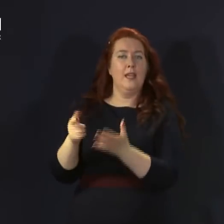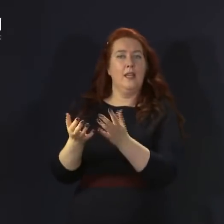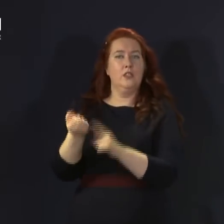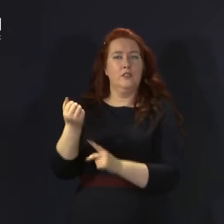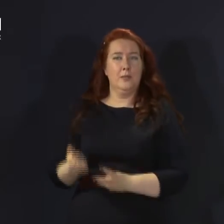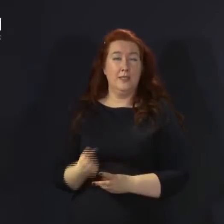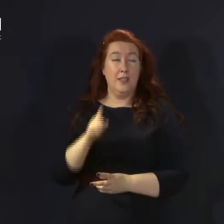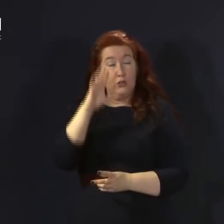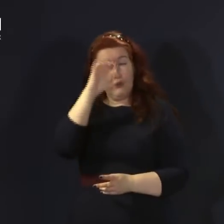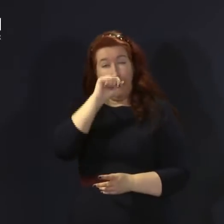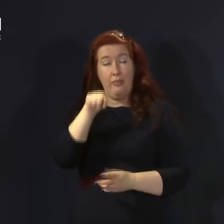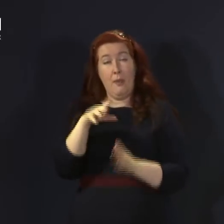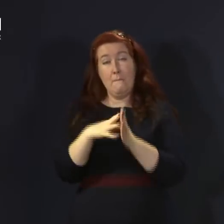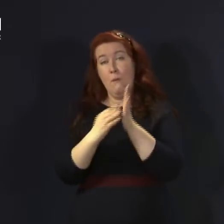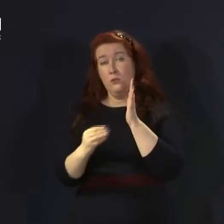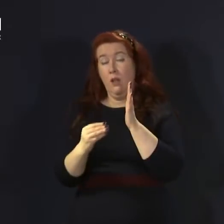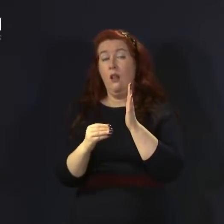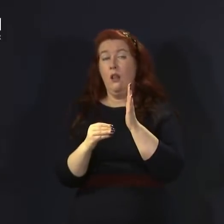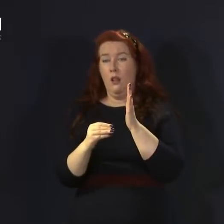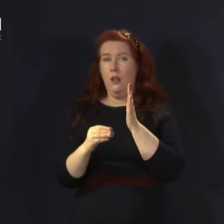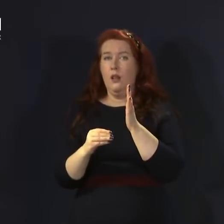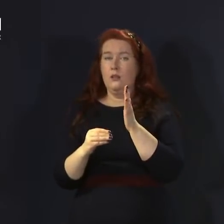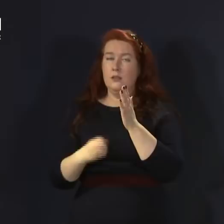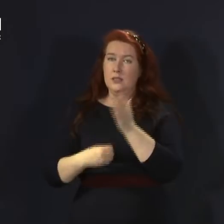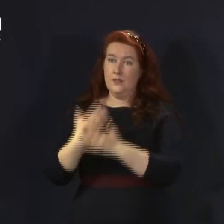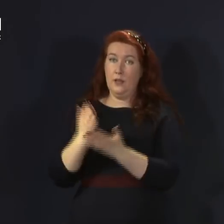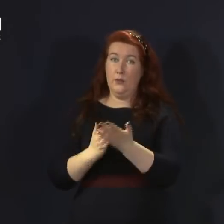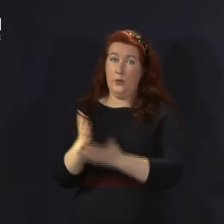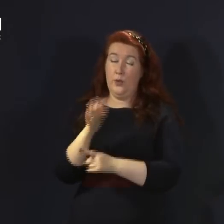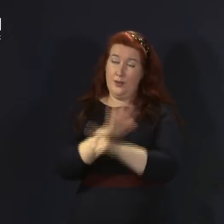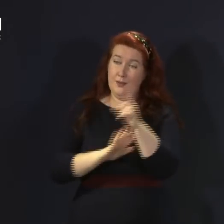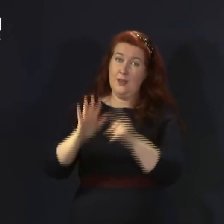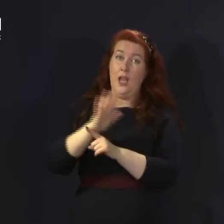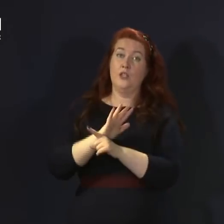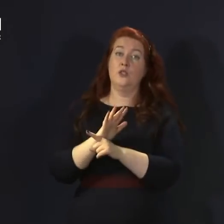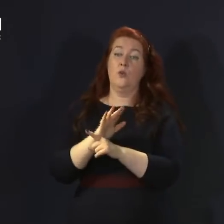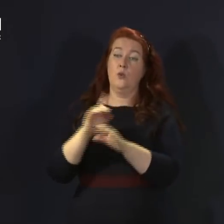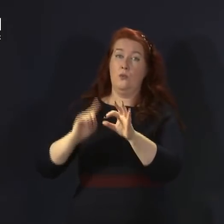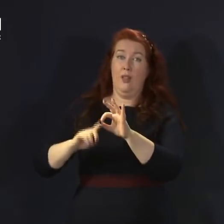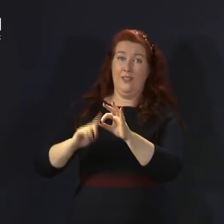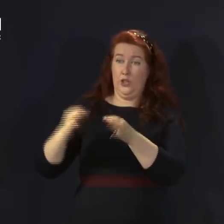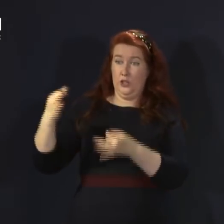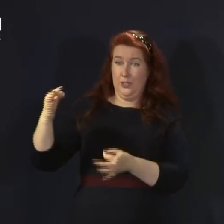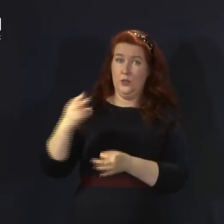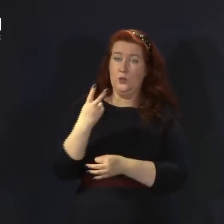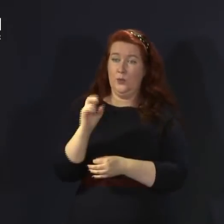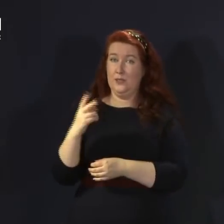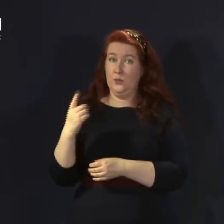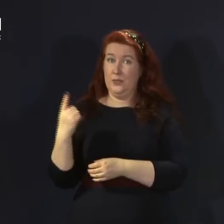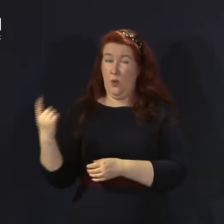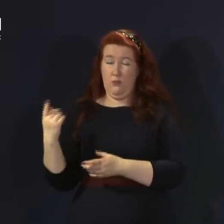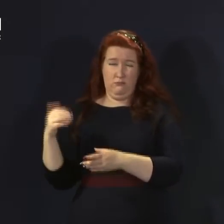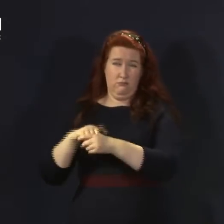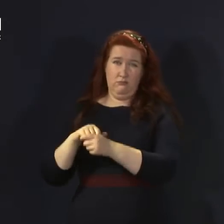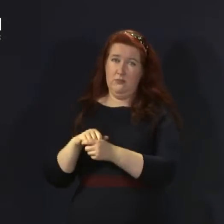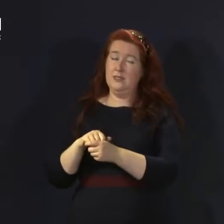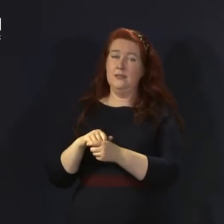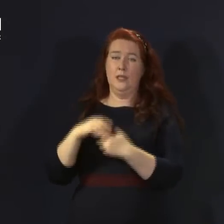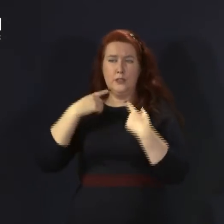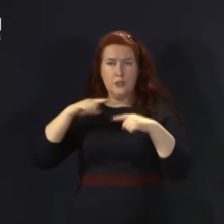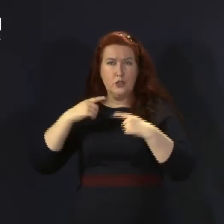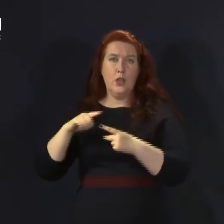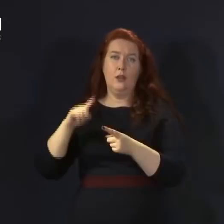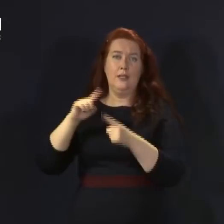the model was developed by the National Qualifications 2021 group, which includes teacher EIS